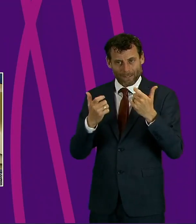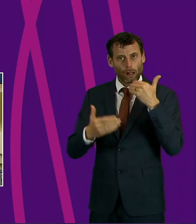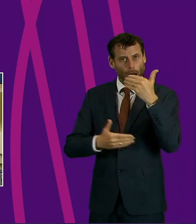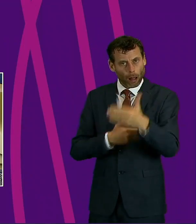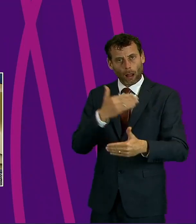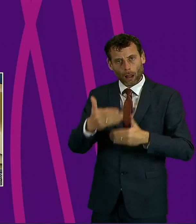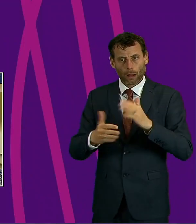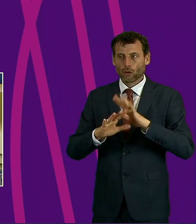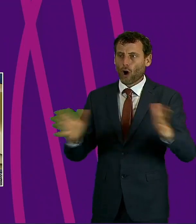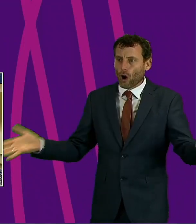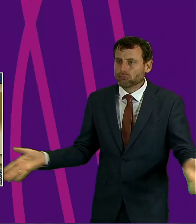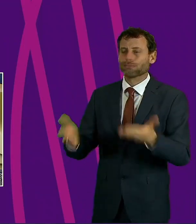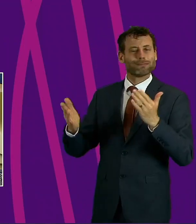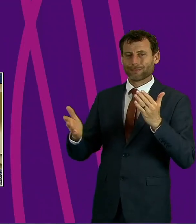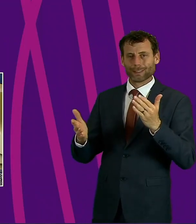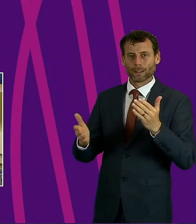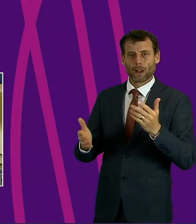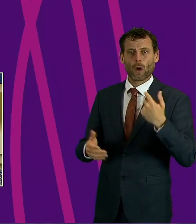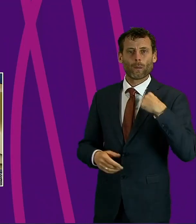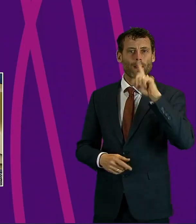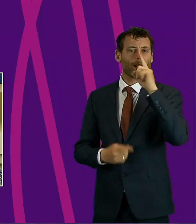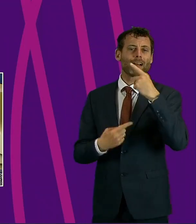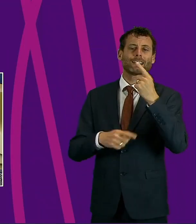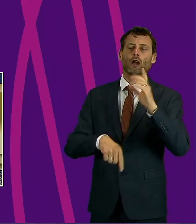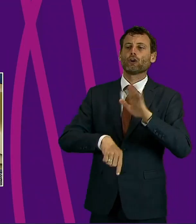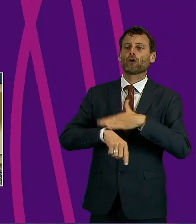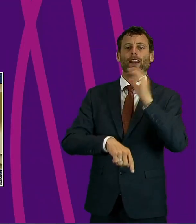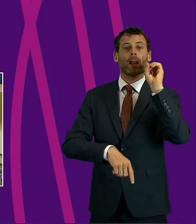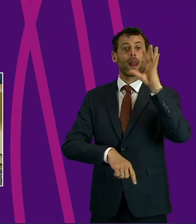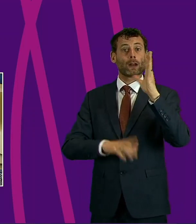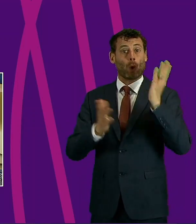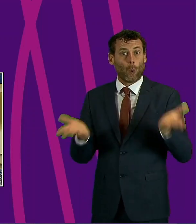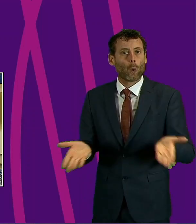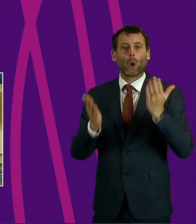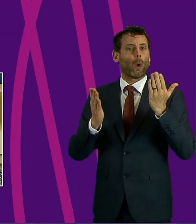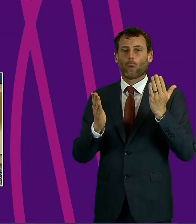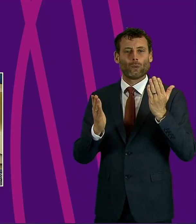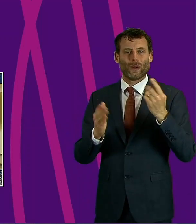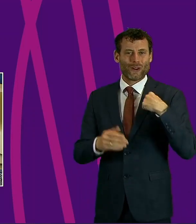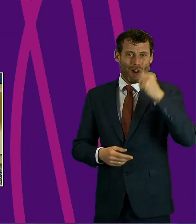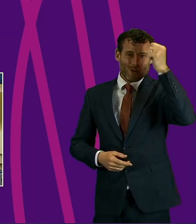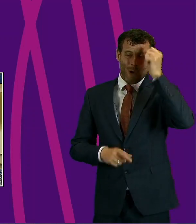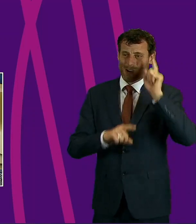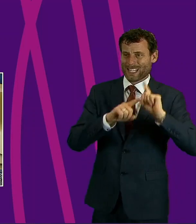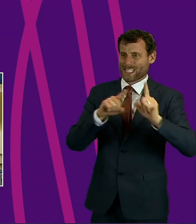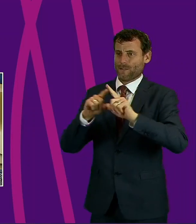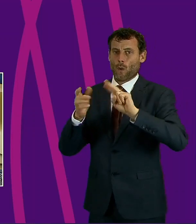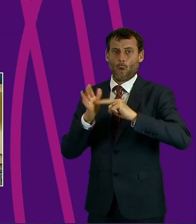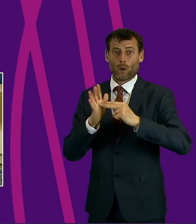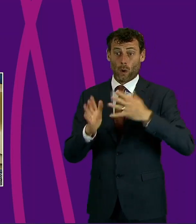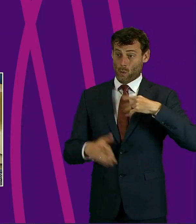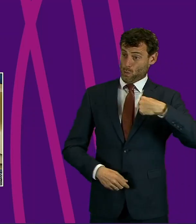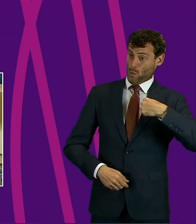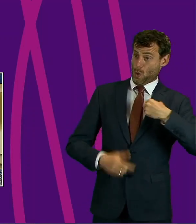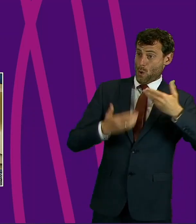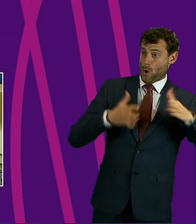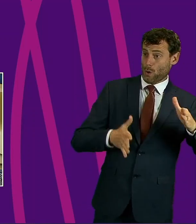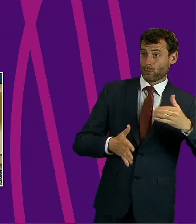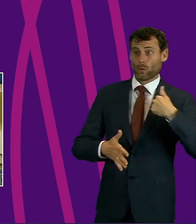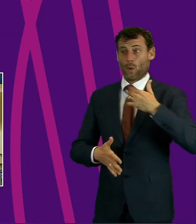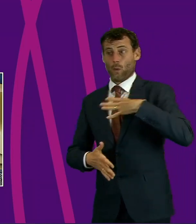to immediately give the green light to everybody and every organisation that wants to open. We have to do that in a careful way,